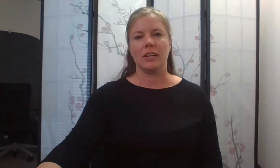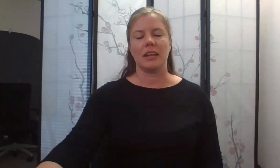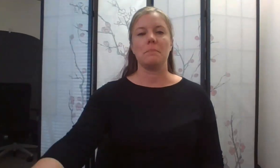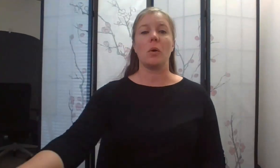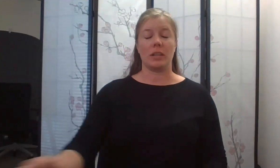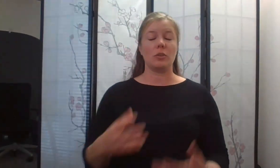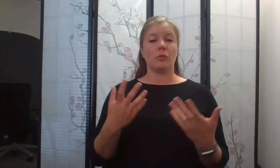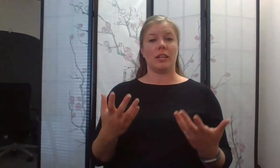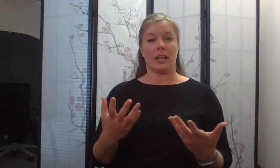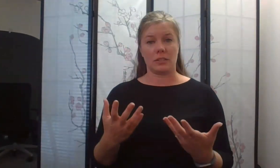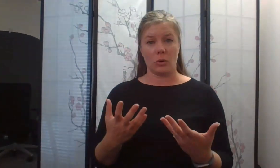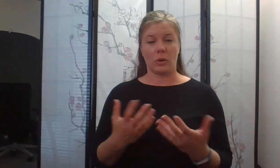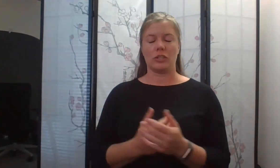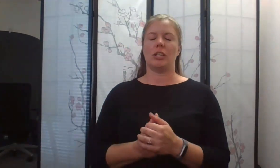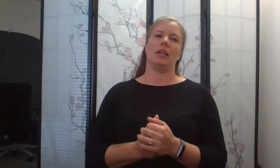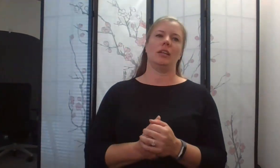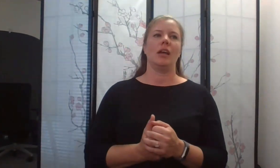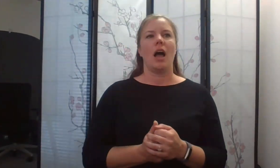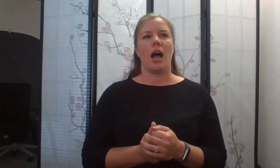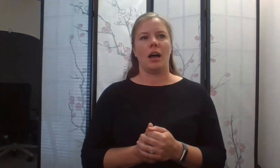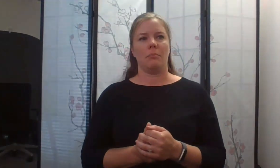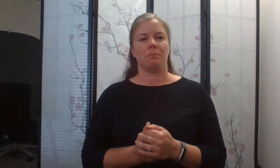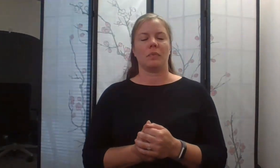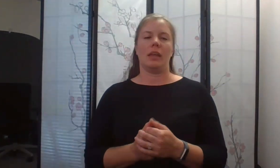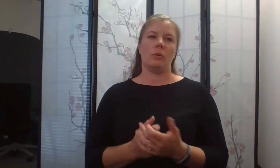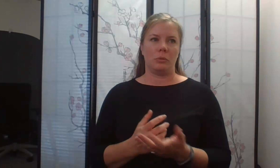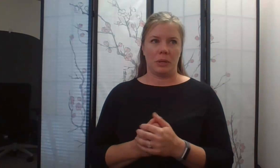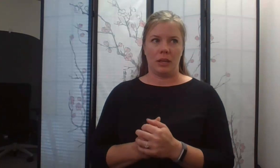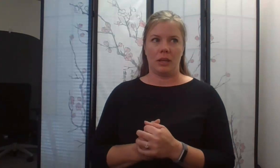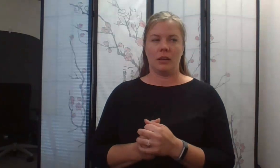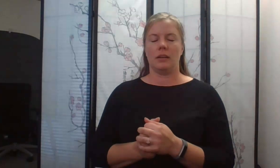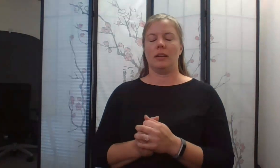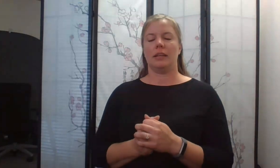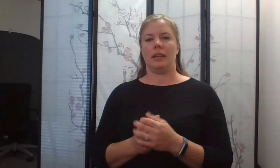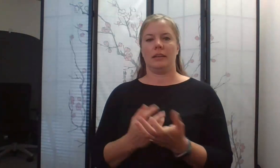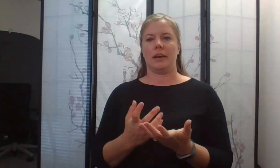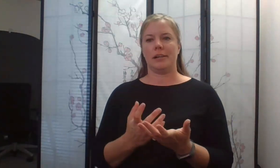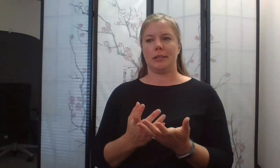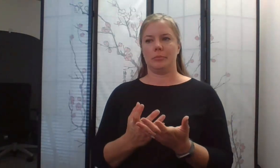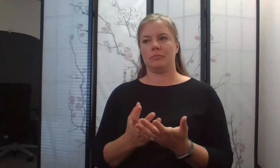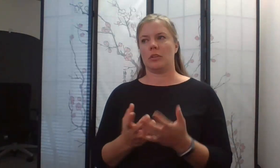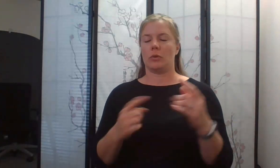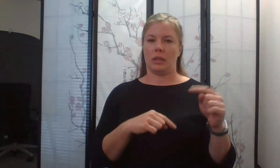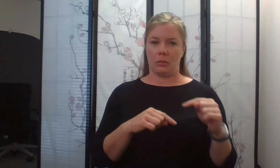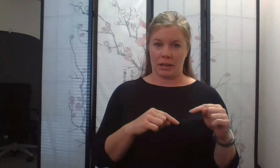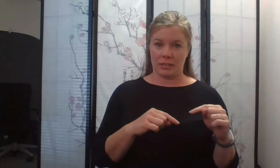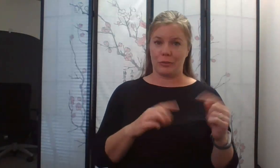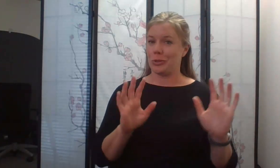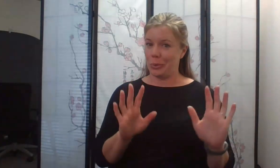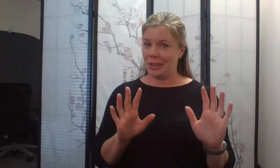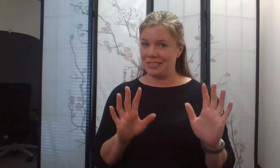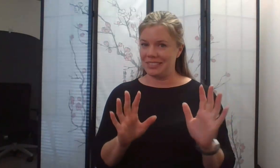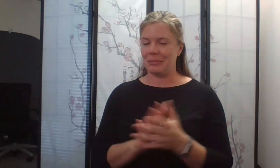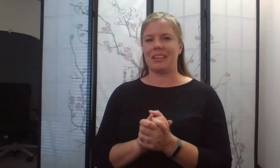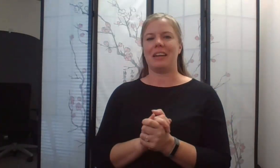full screen again. Okay, so for a yes, no question, it would be, again, also thinking back to